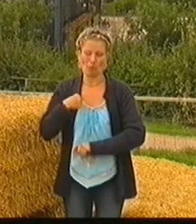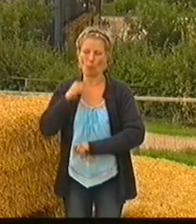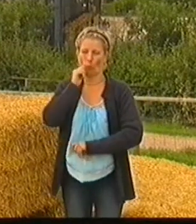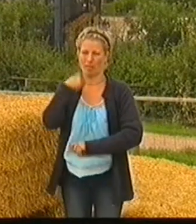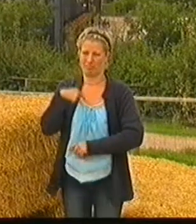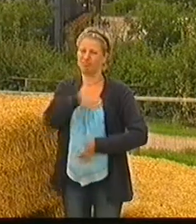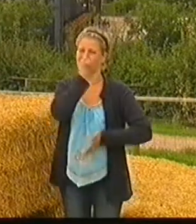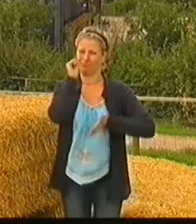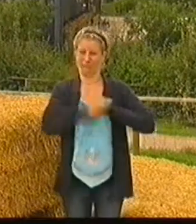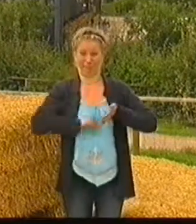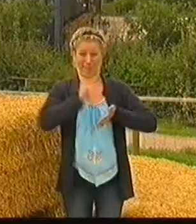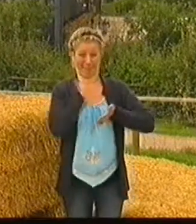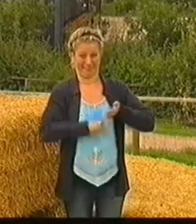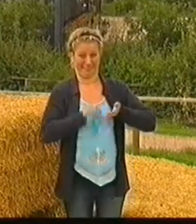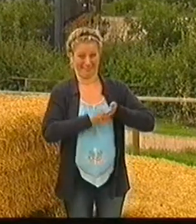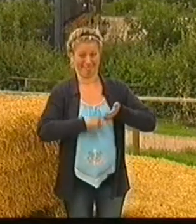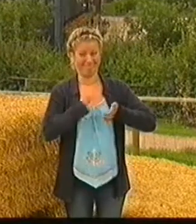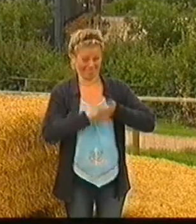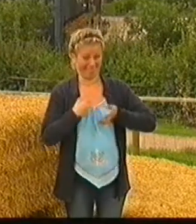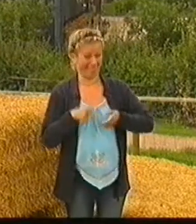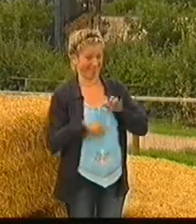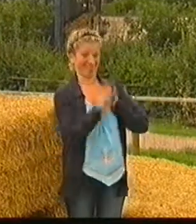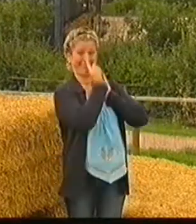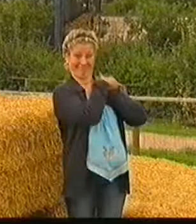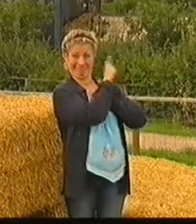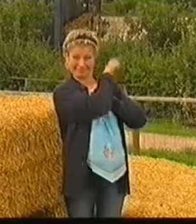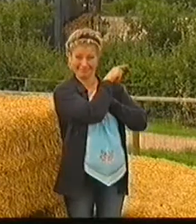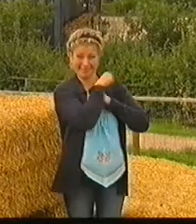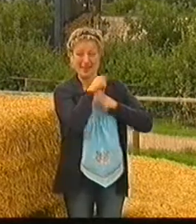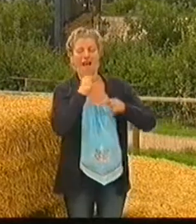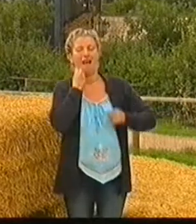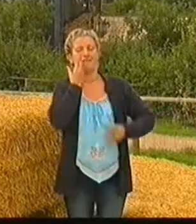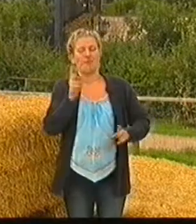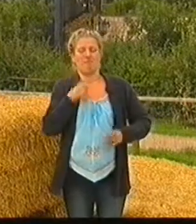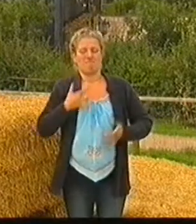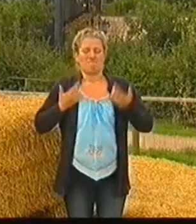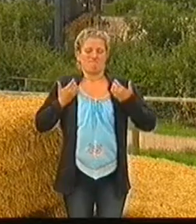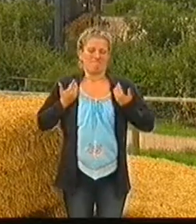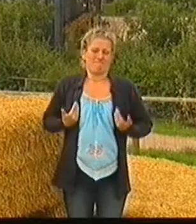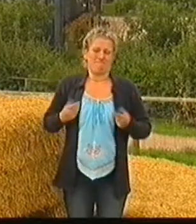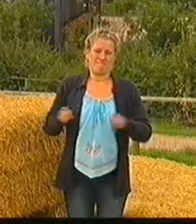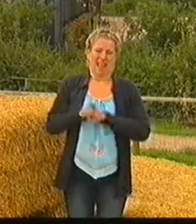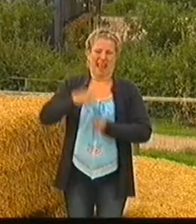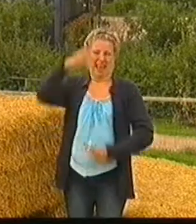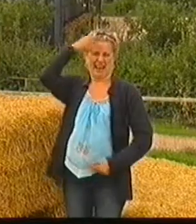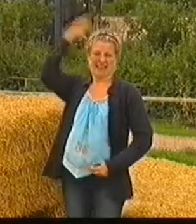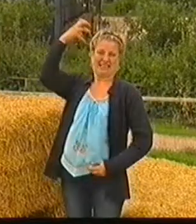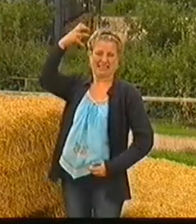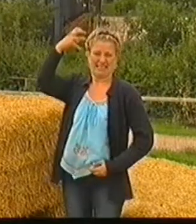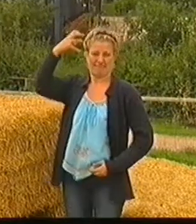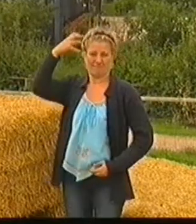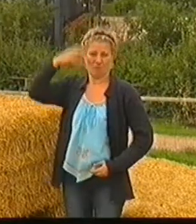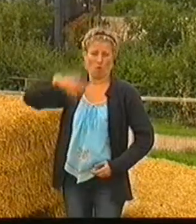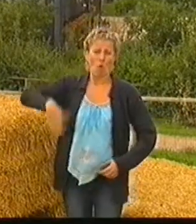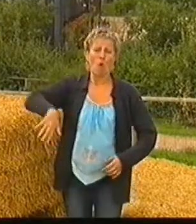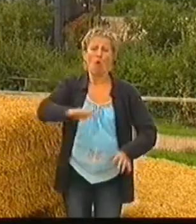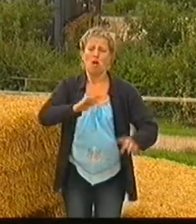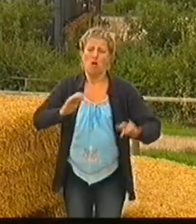And every day I will go shopping for you all. And every day we will eat like